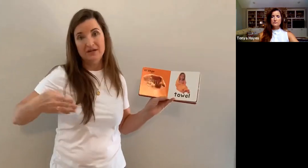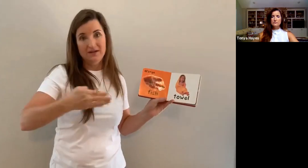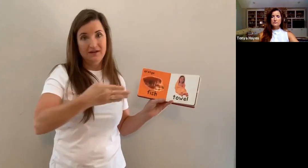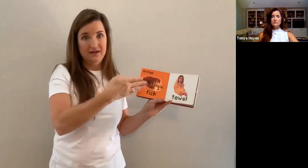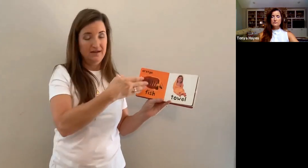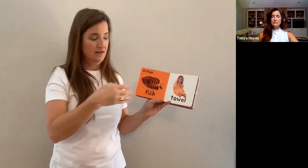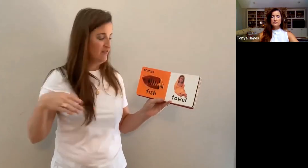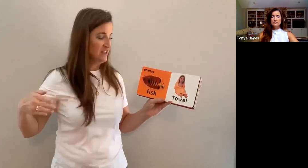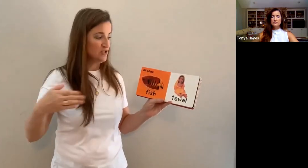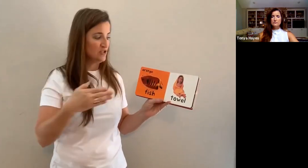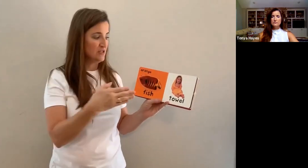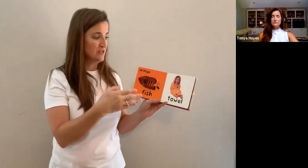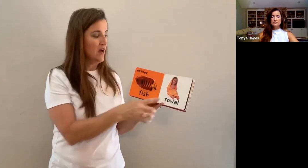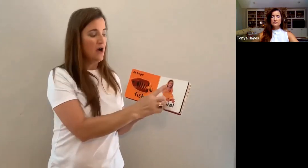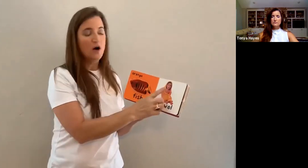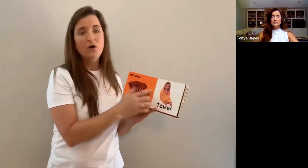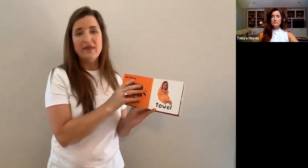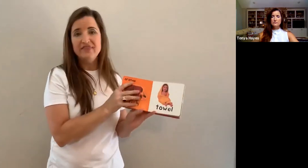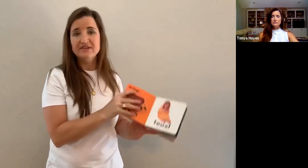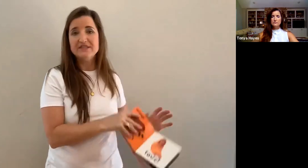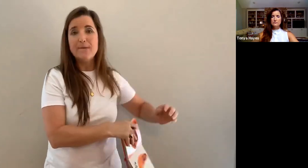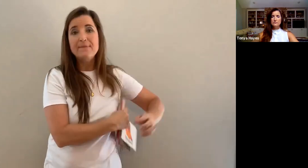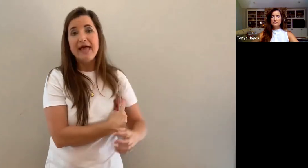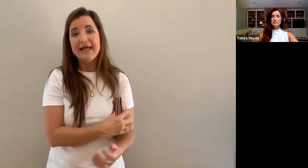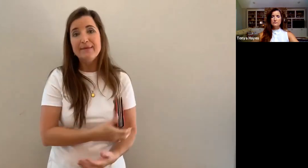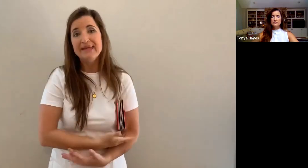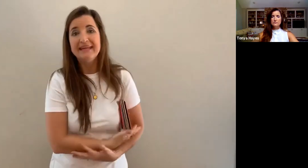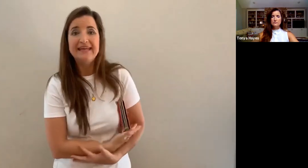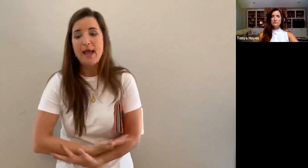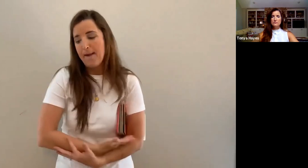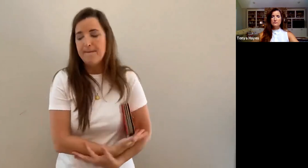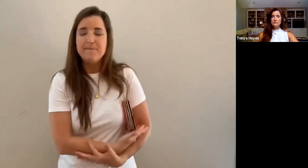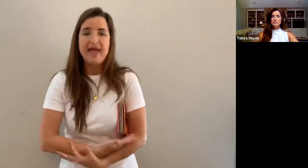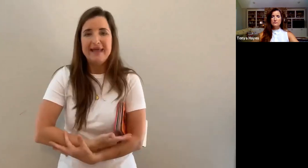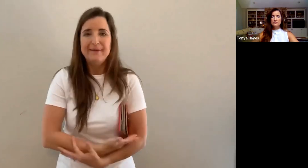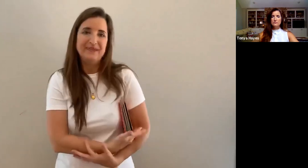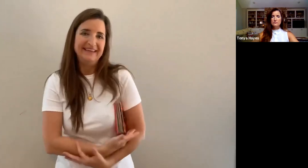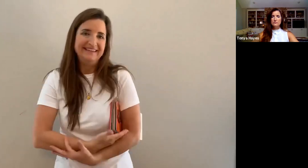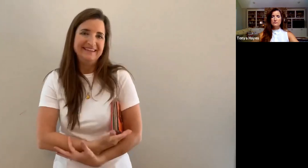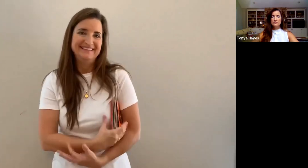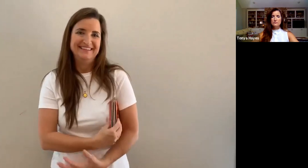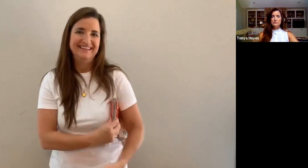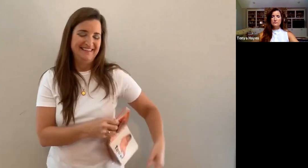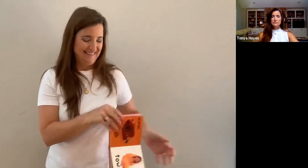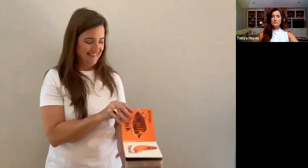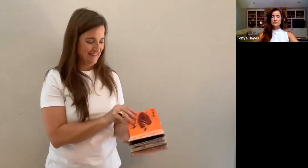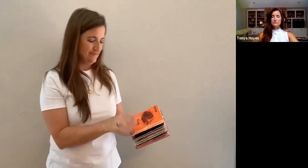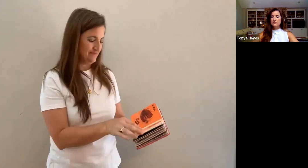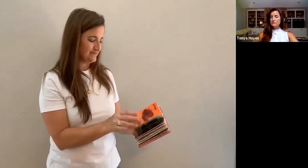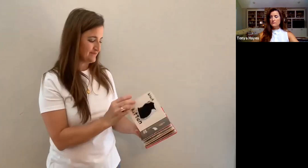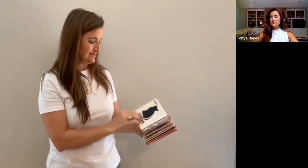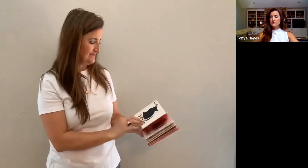Fish. Fish. Oh, and there's the baby. Baby.